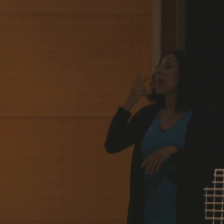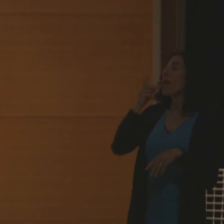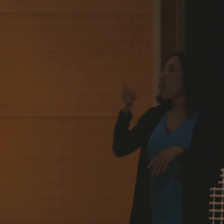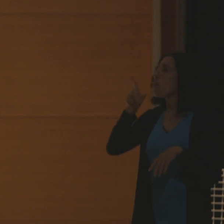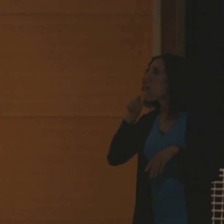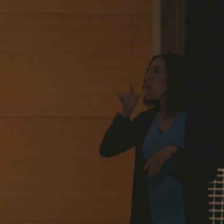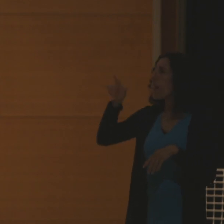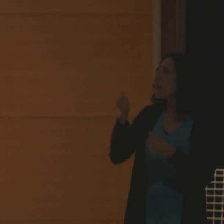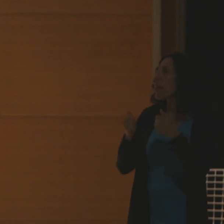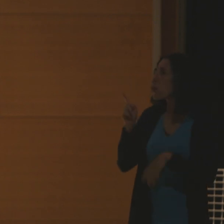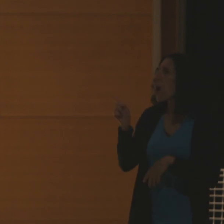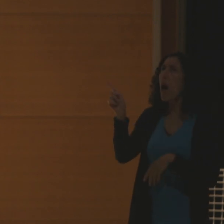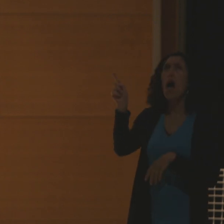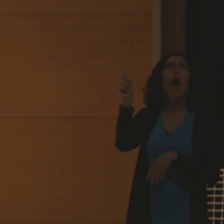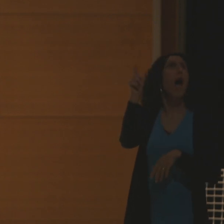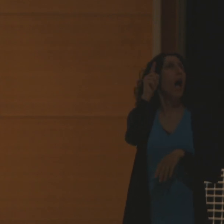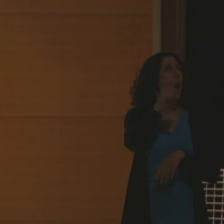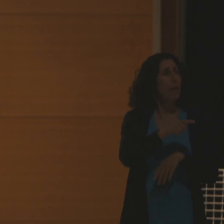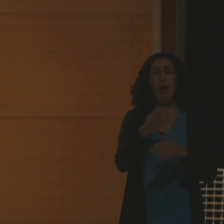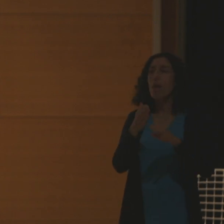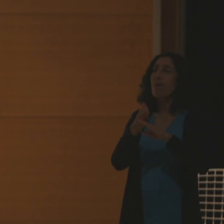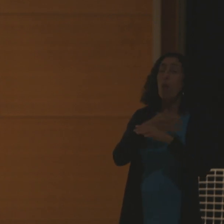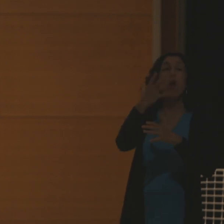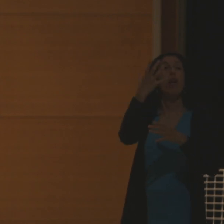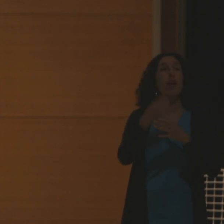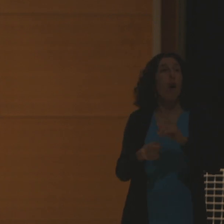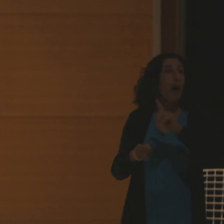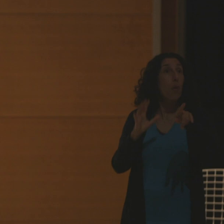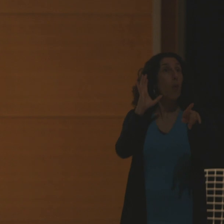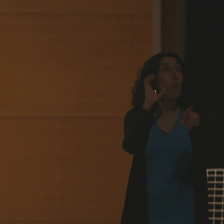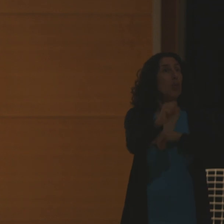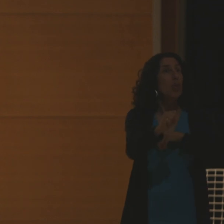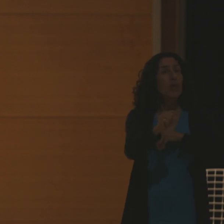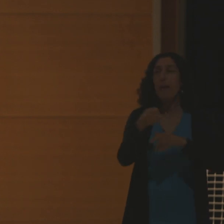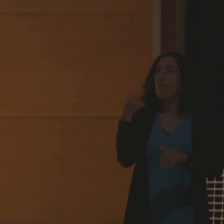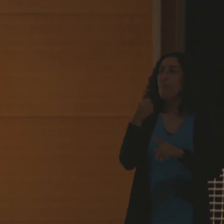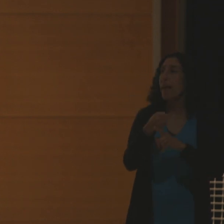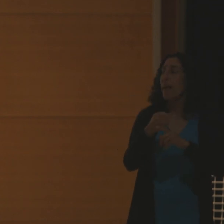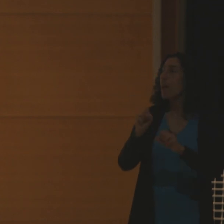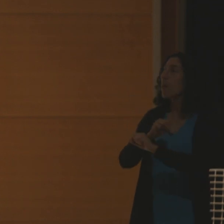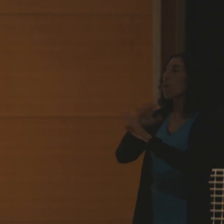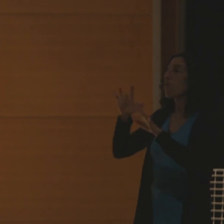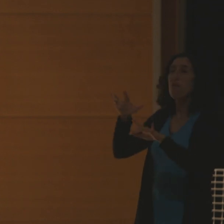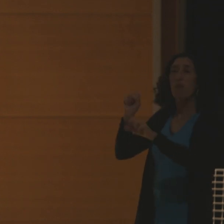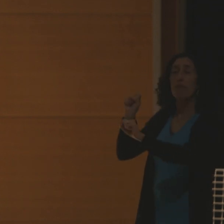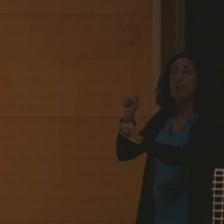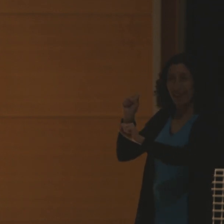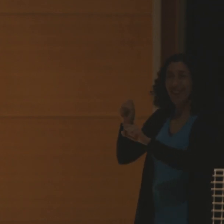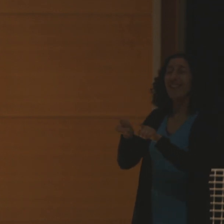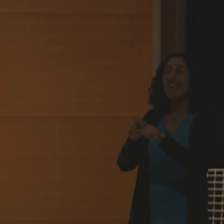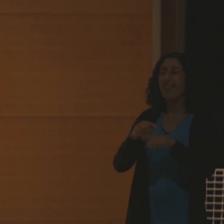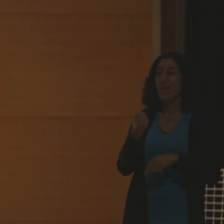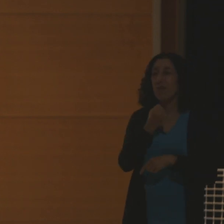or a plane, just to catch a glimpse of them before they're out of sight. Whoosh, bang, poof, the great disappearing act